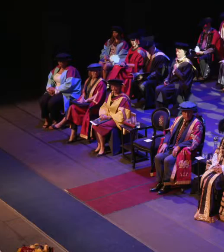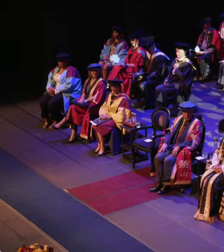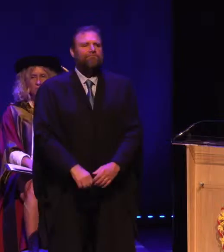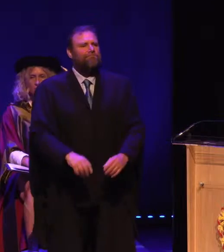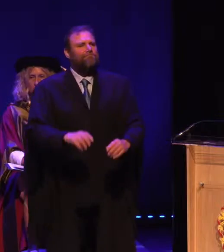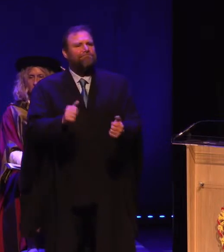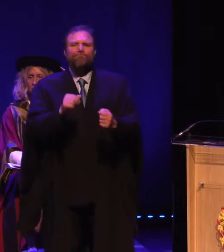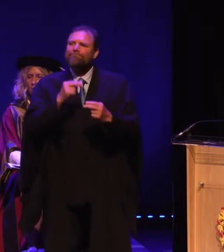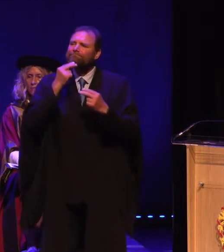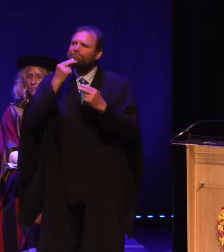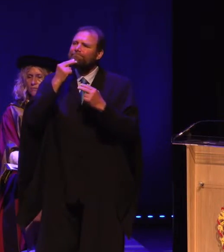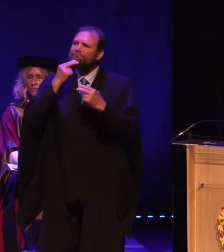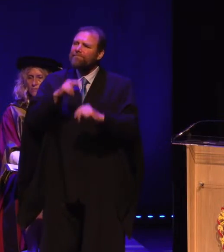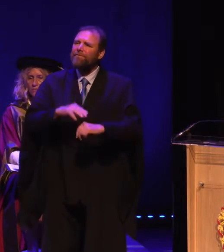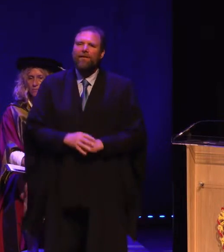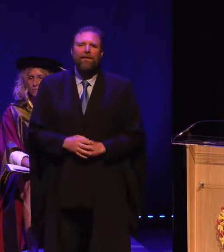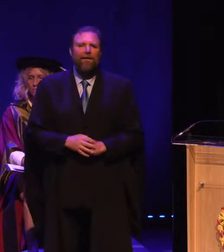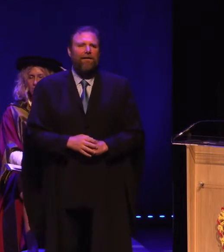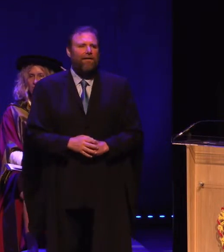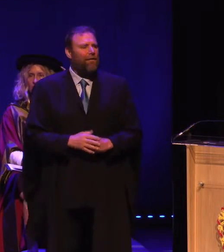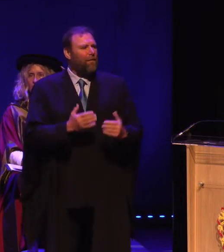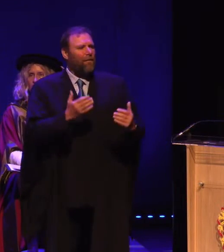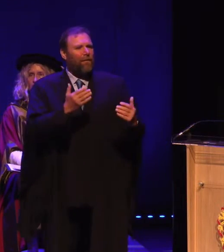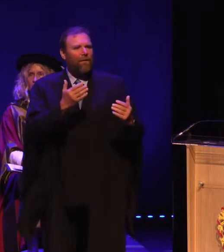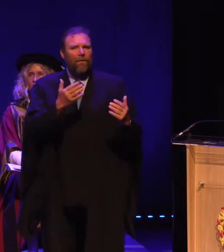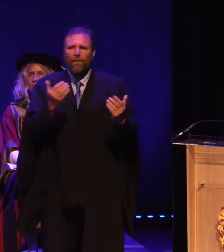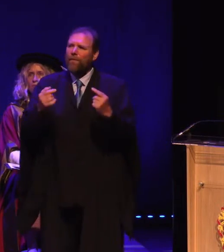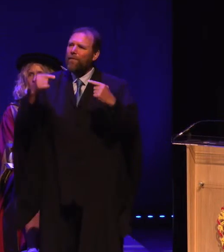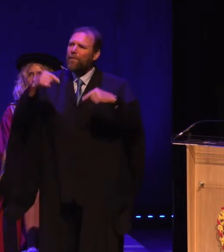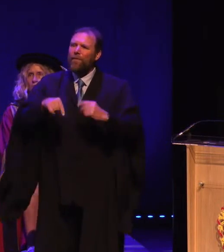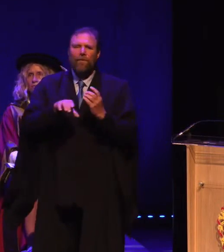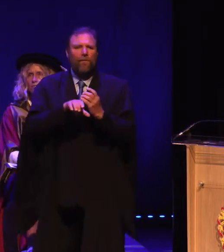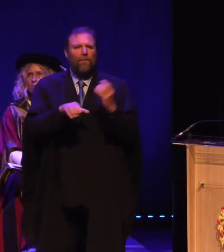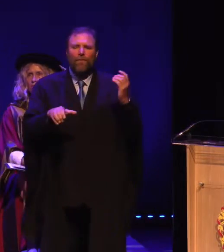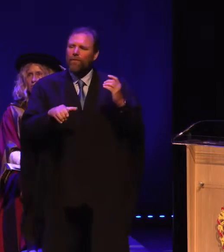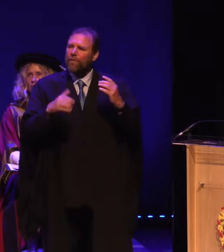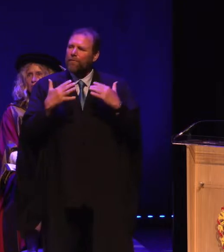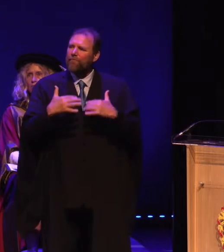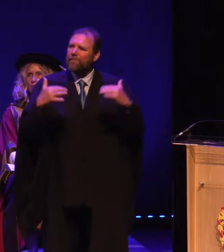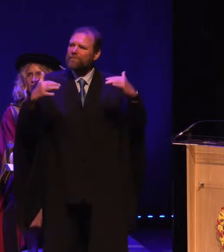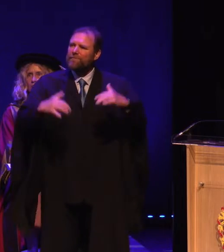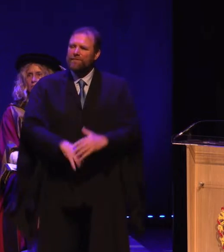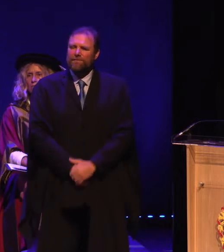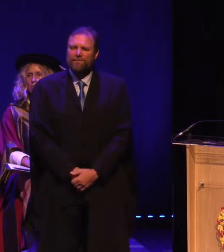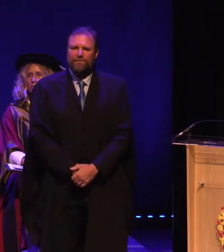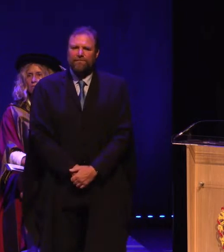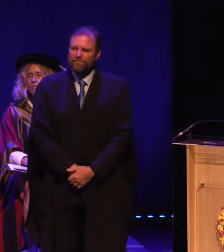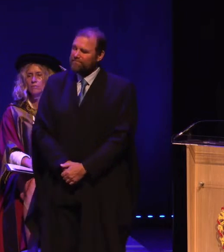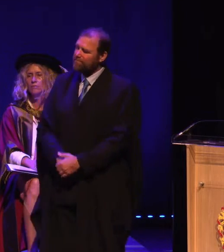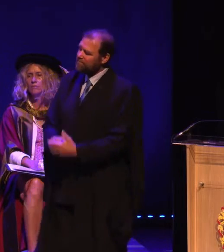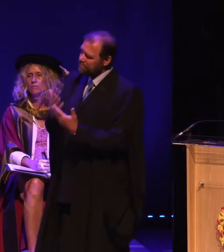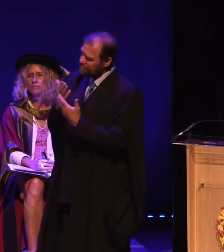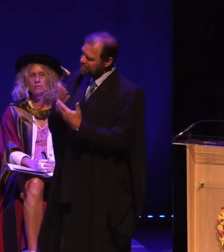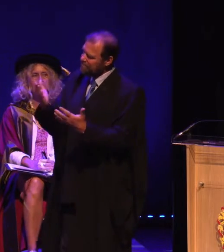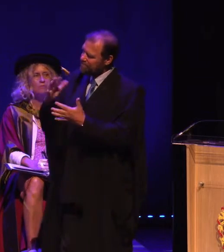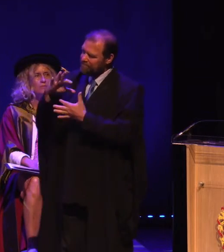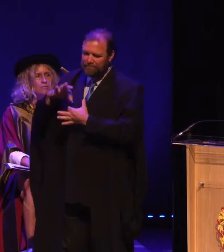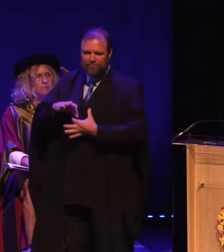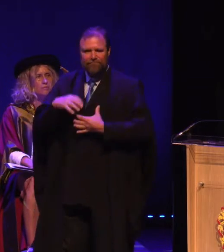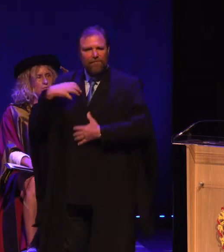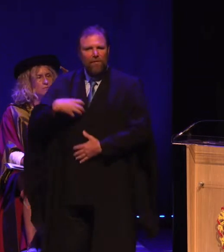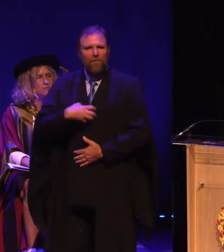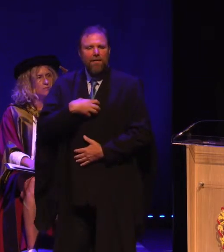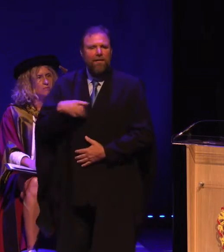Prynhawn da, a chroeso cynnes in ceremony radio. Lord Mayor and